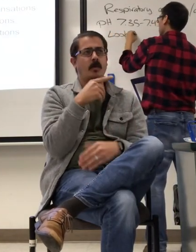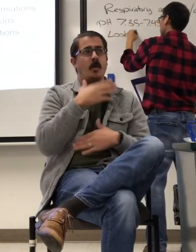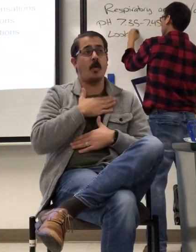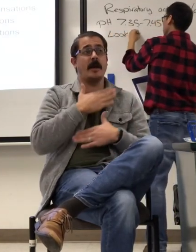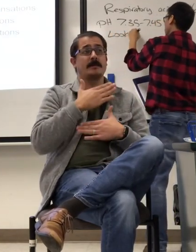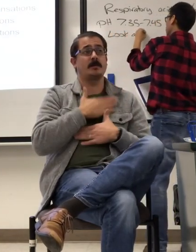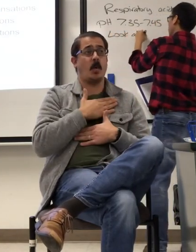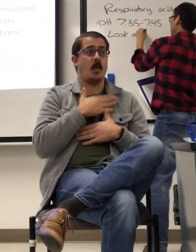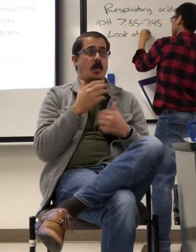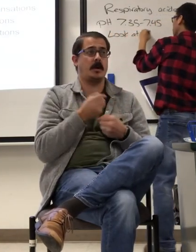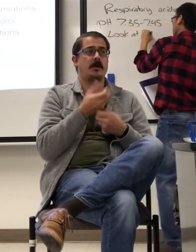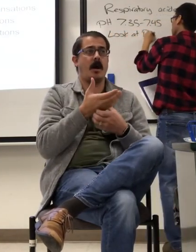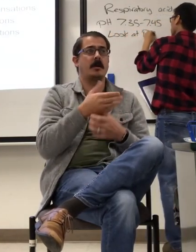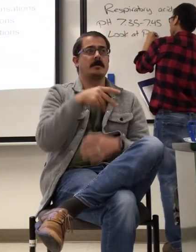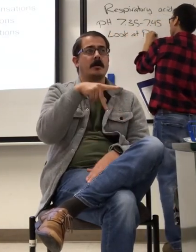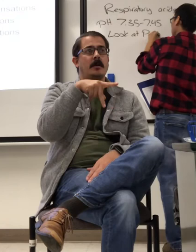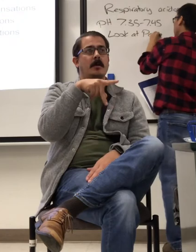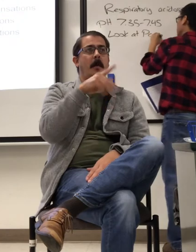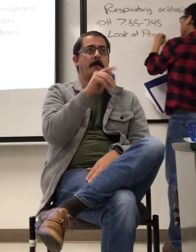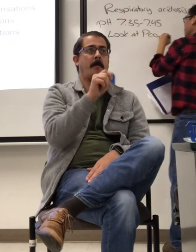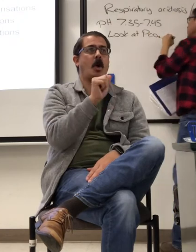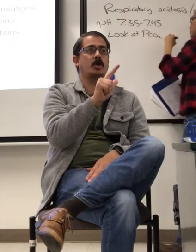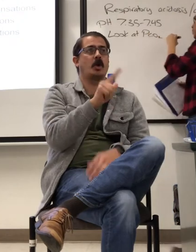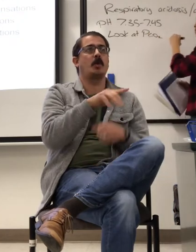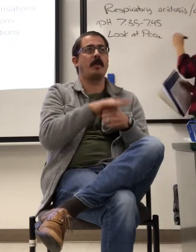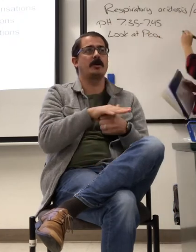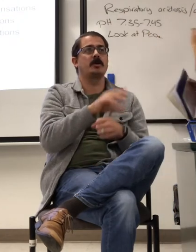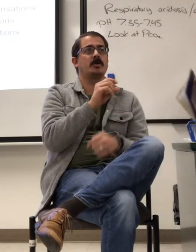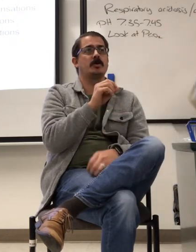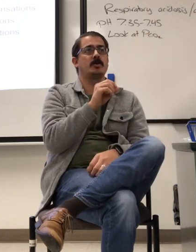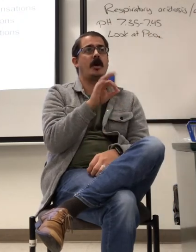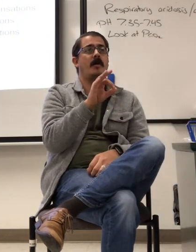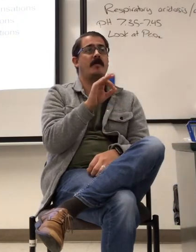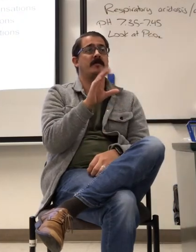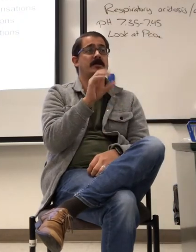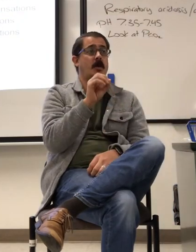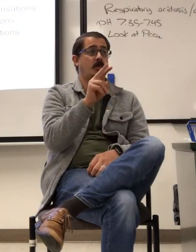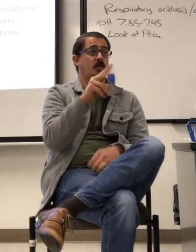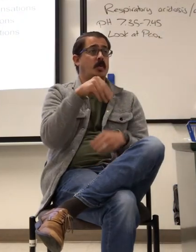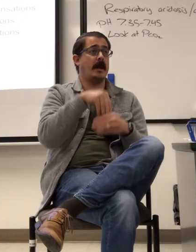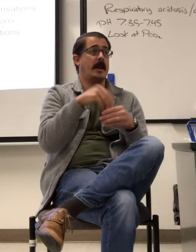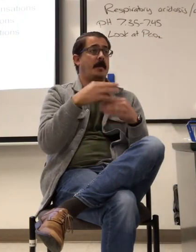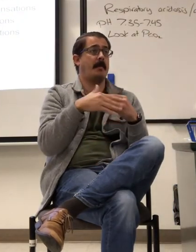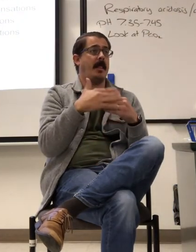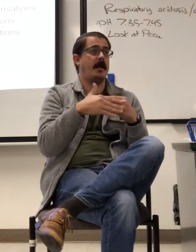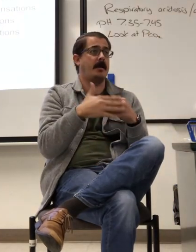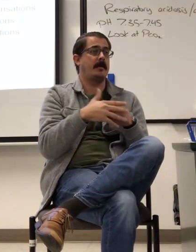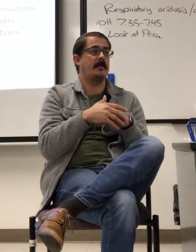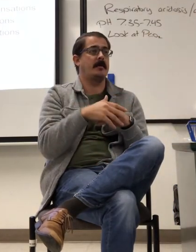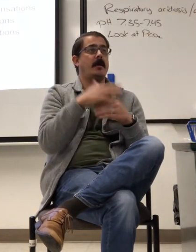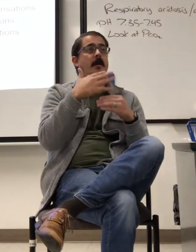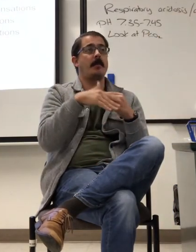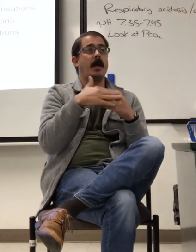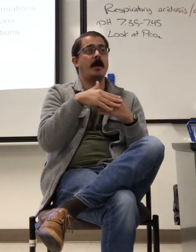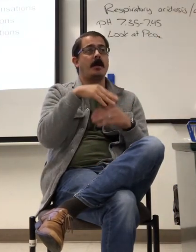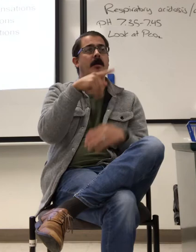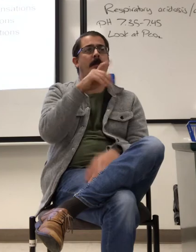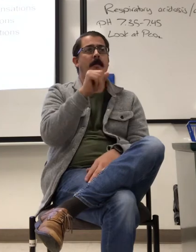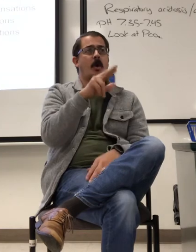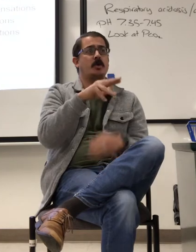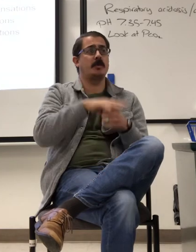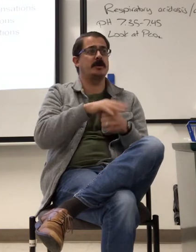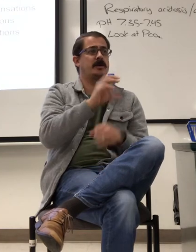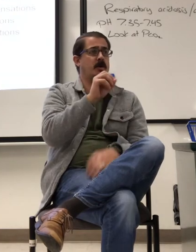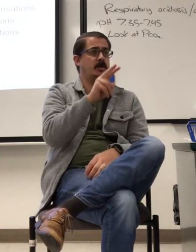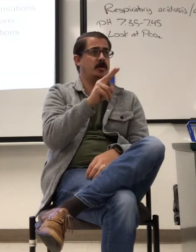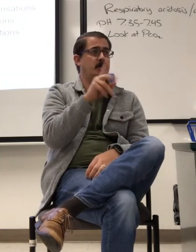cause is the partial pressure of CO2 in the blood. And in the blood, the partial pressure of CO2, it should